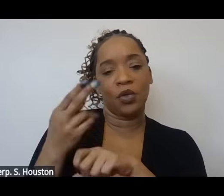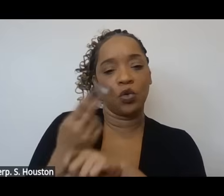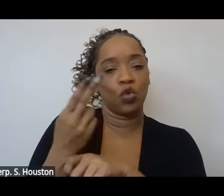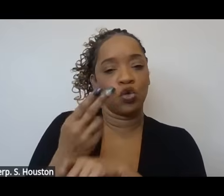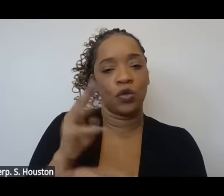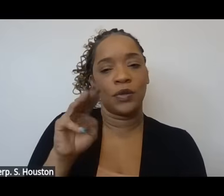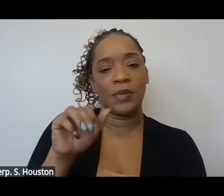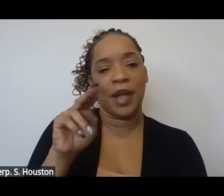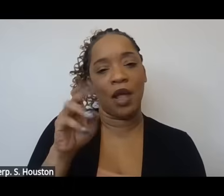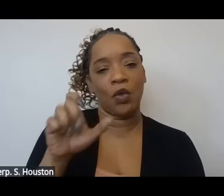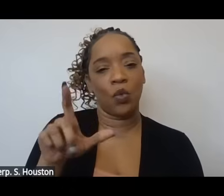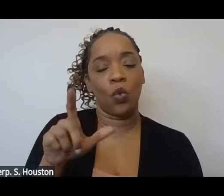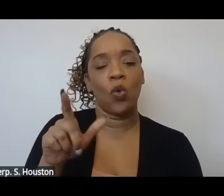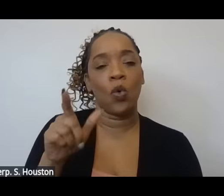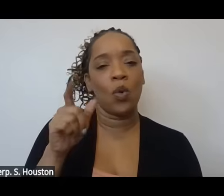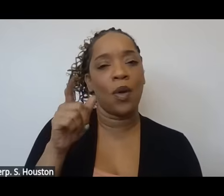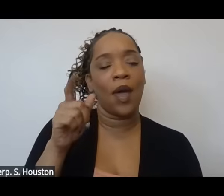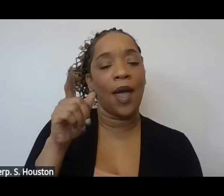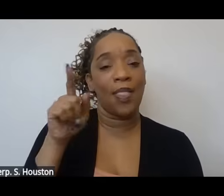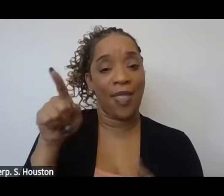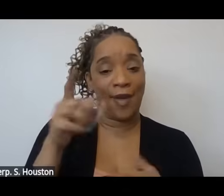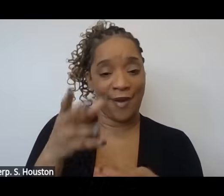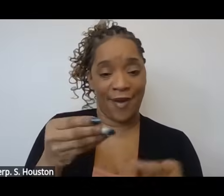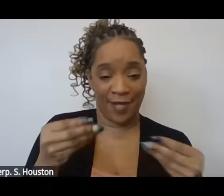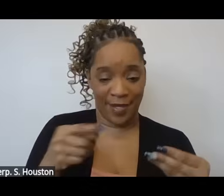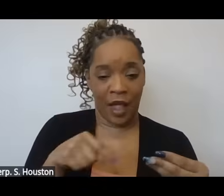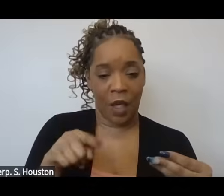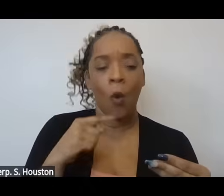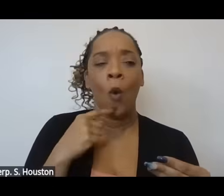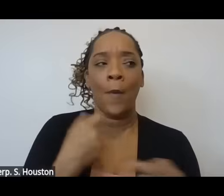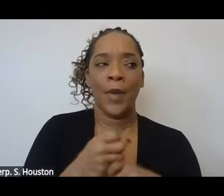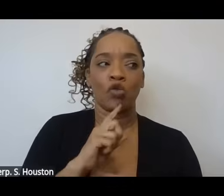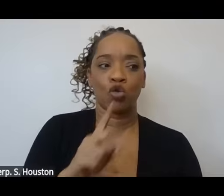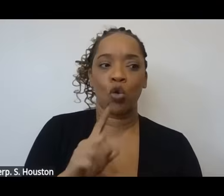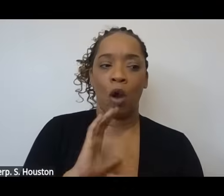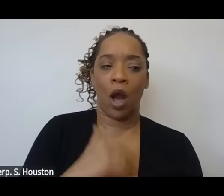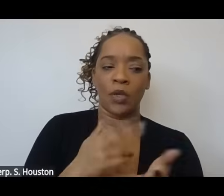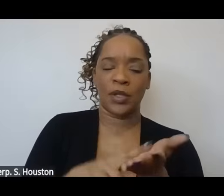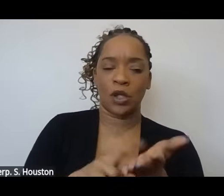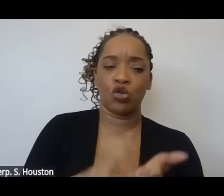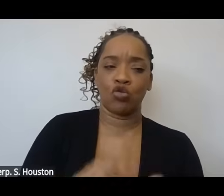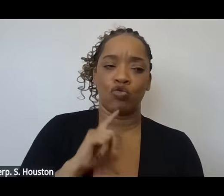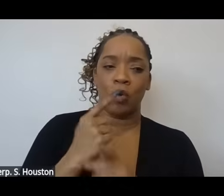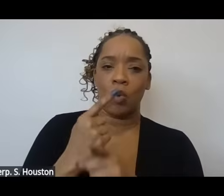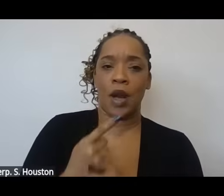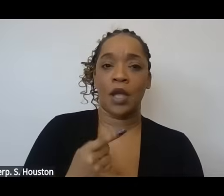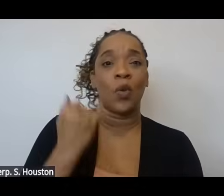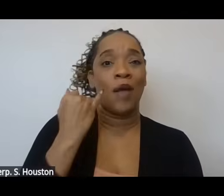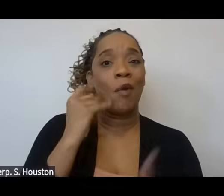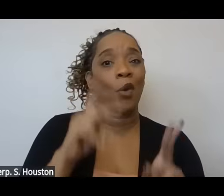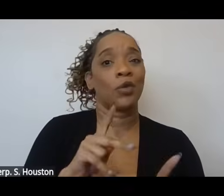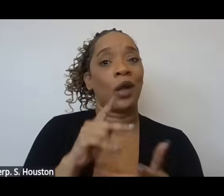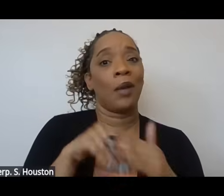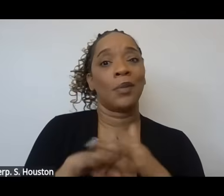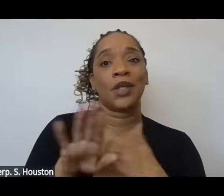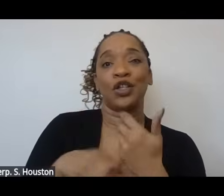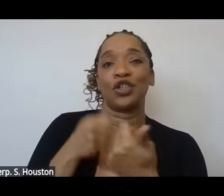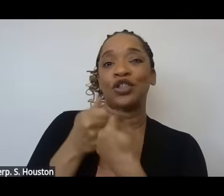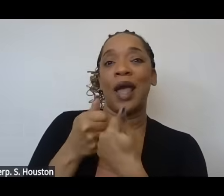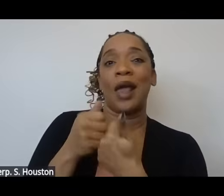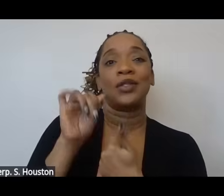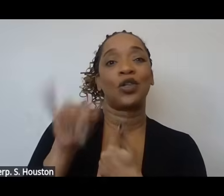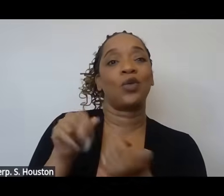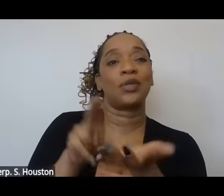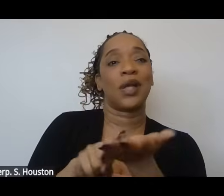good signature for all of our circulators, so that if someone then comes in and challenges it on the basis of whatever their evidence